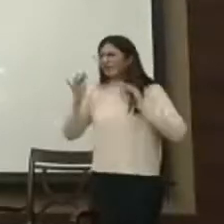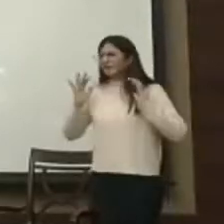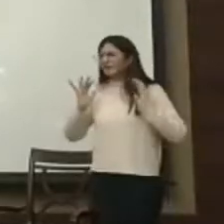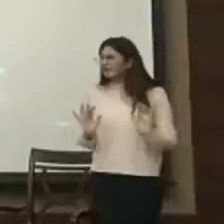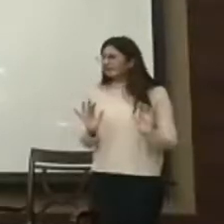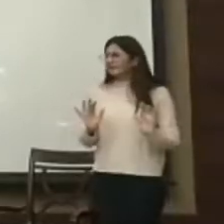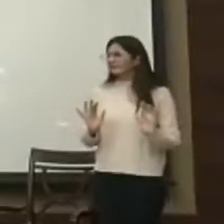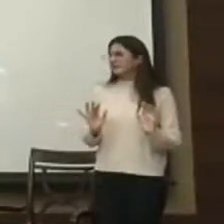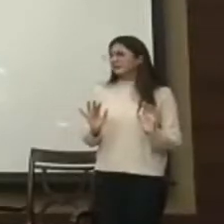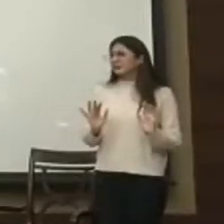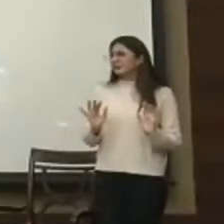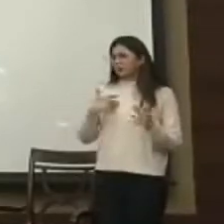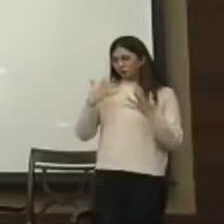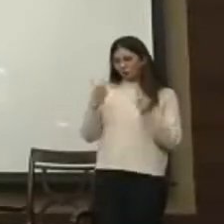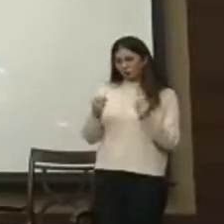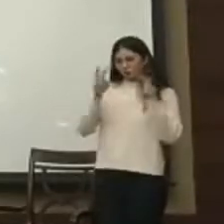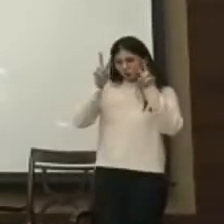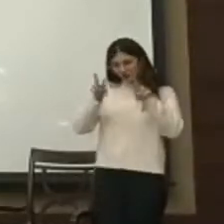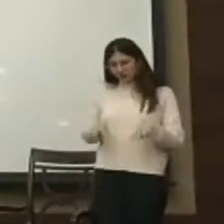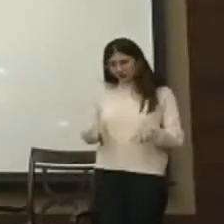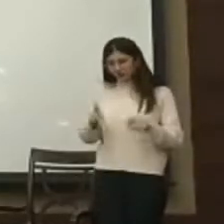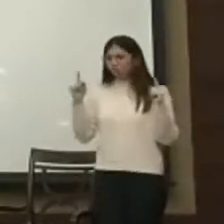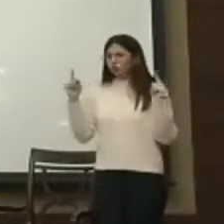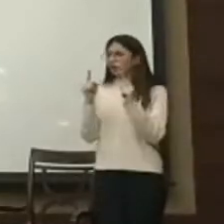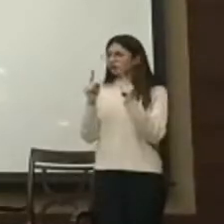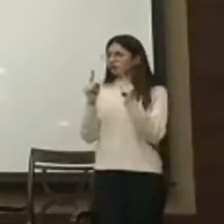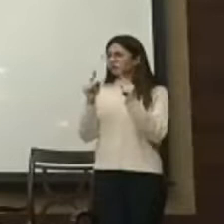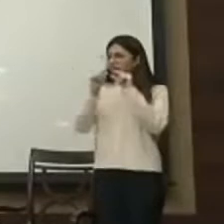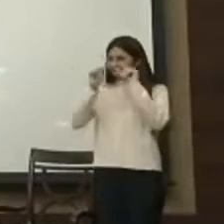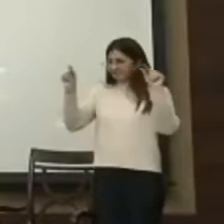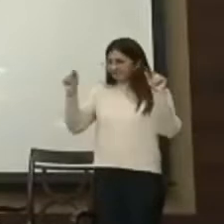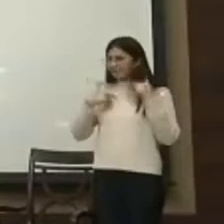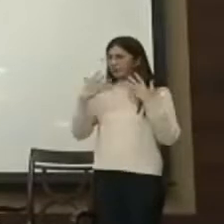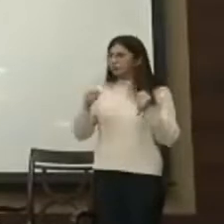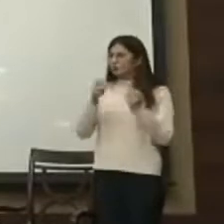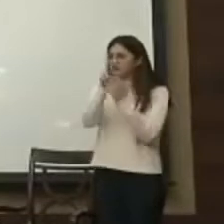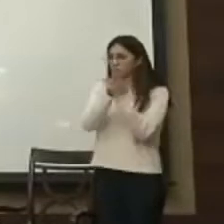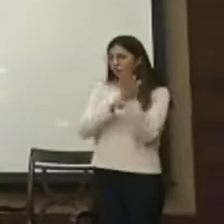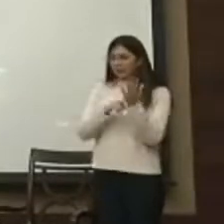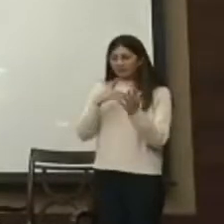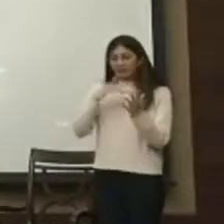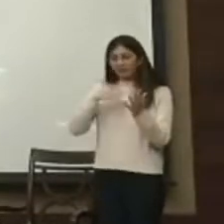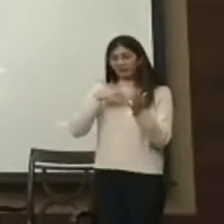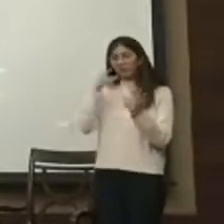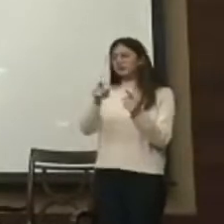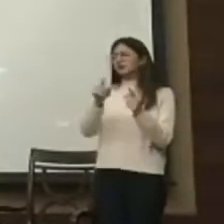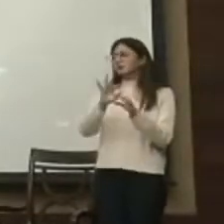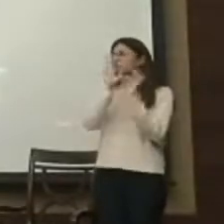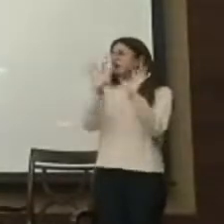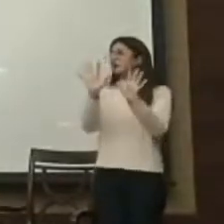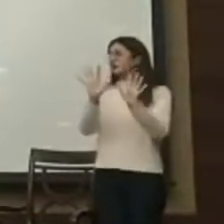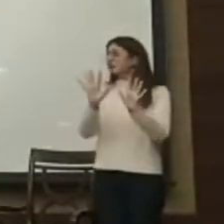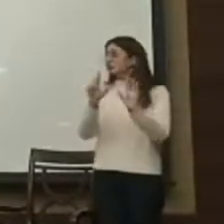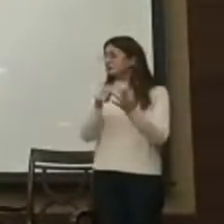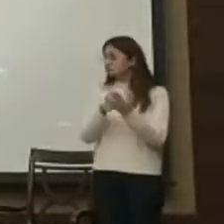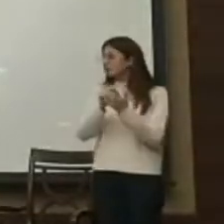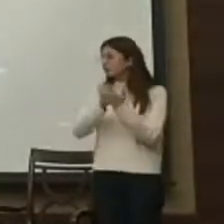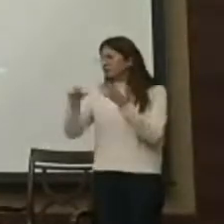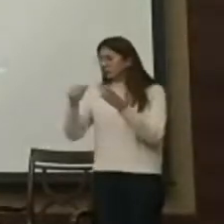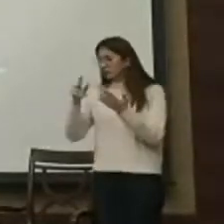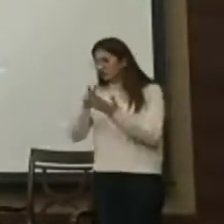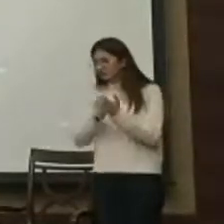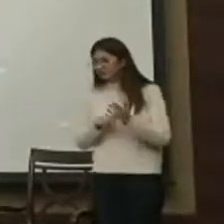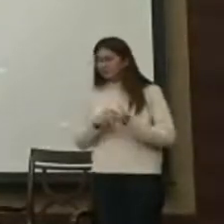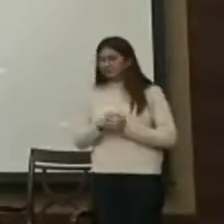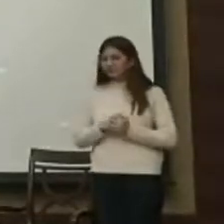what I just want to read out, a short verse, and I find that poignantly describes what I hope to convey. We